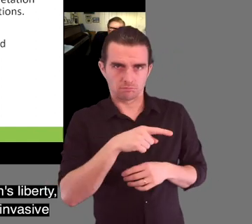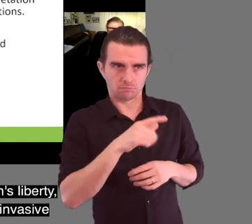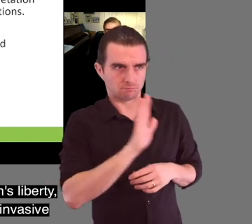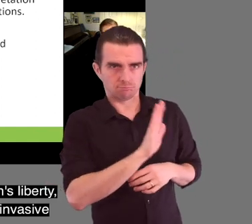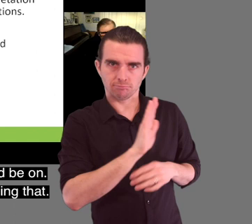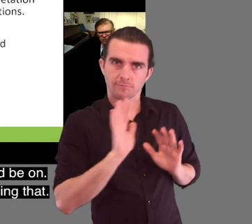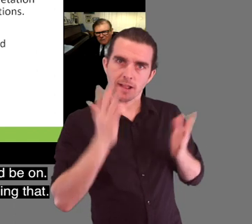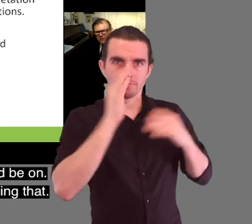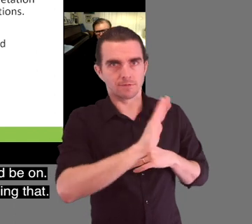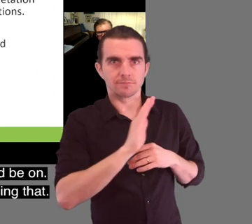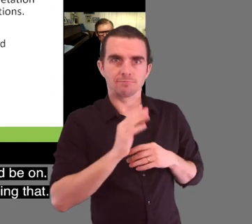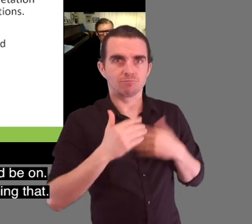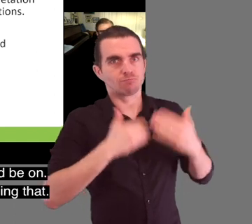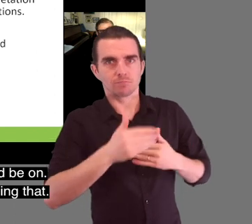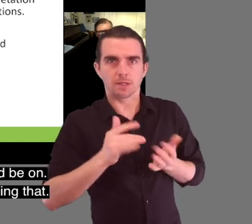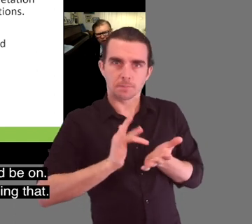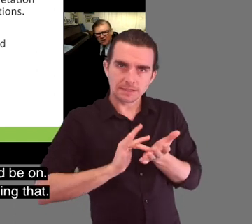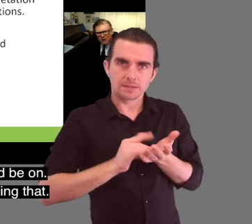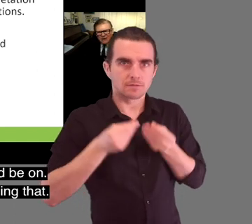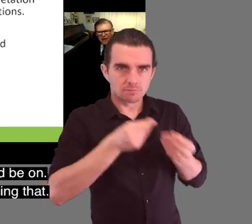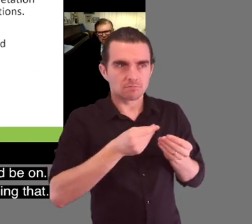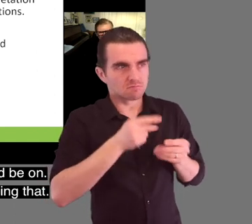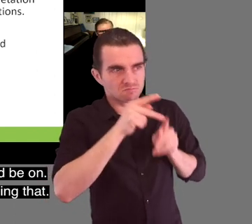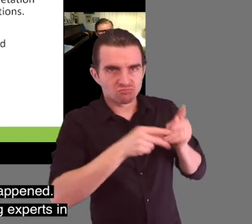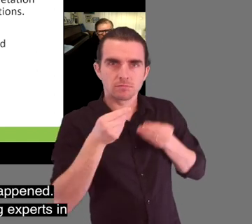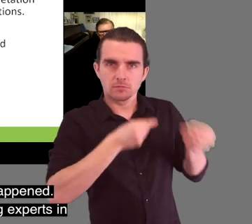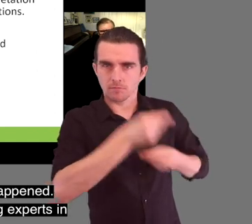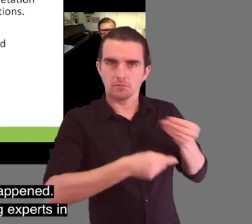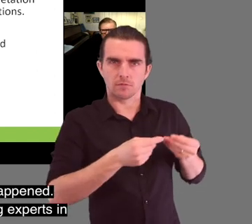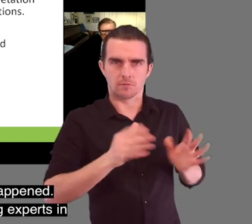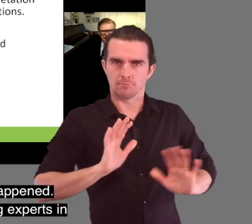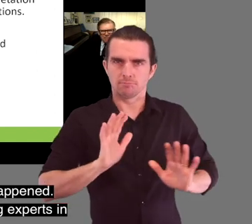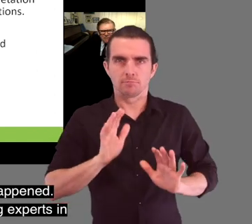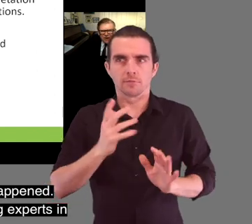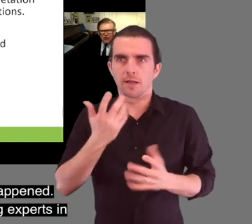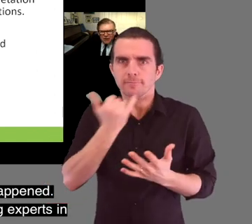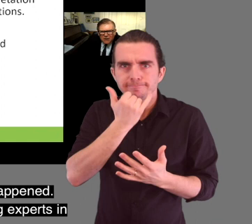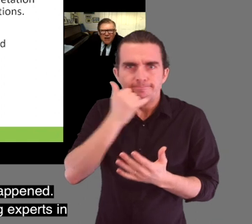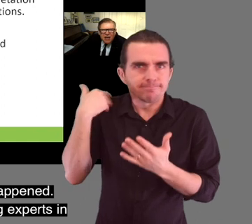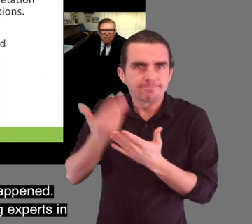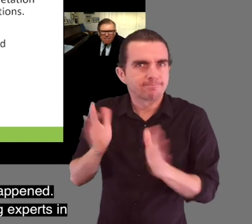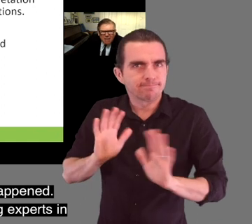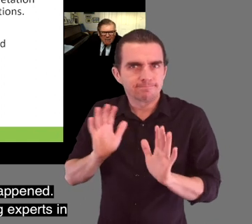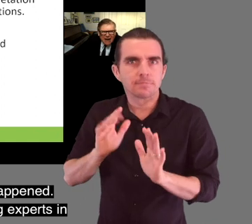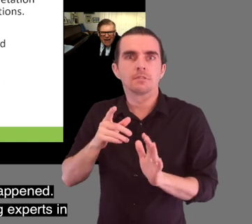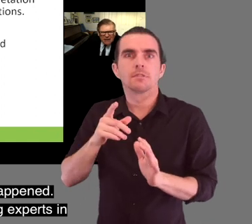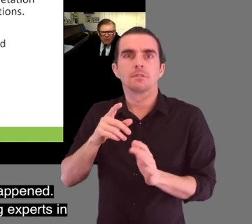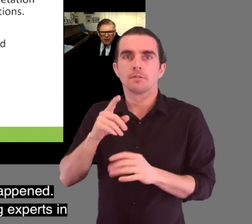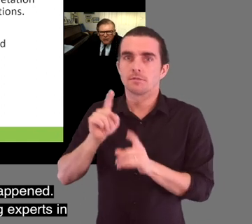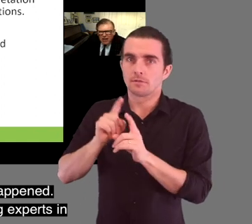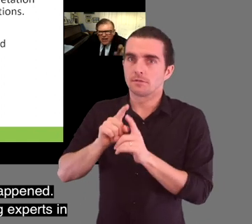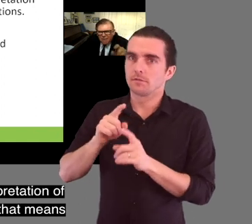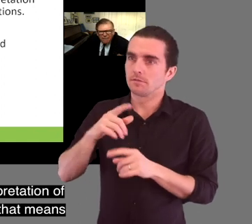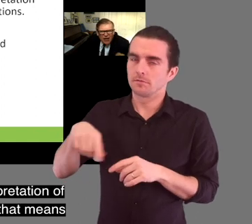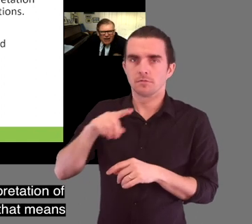medication or invasive treatments they should be on. They should not be doing that. Many mistakes have happened. They should be becoming